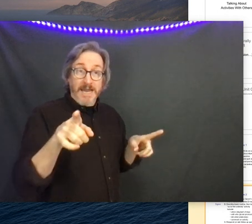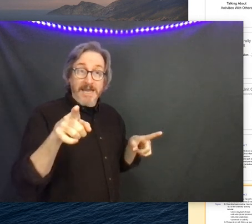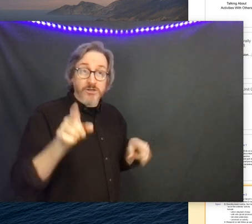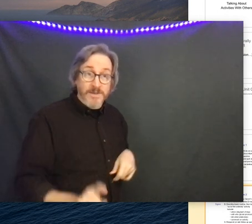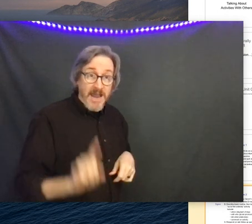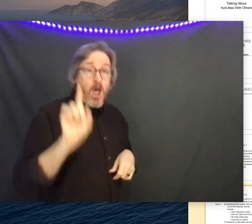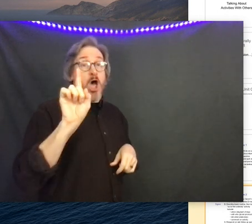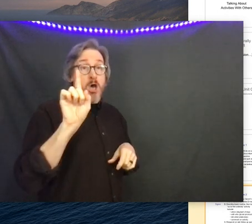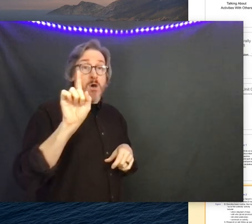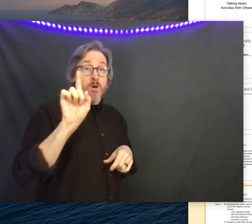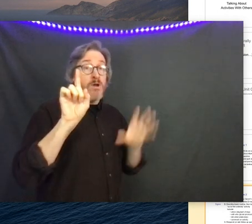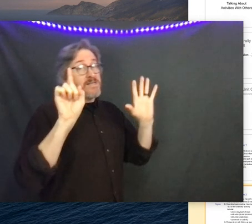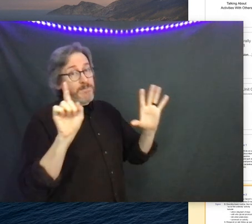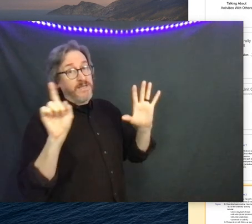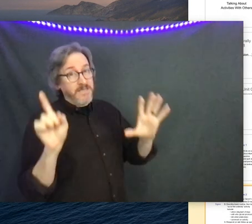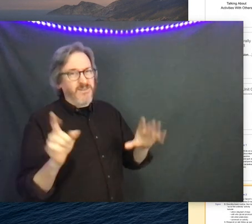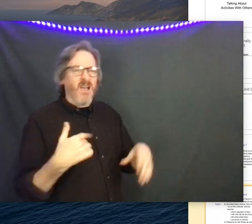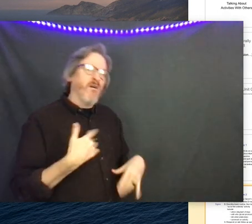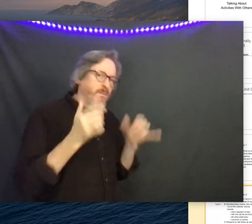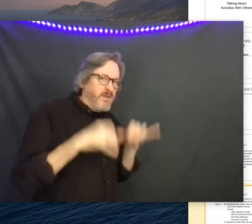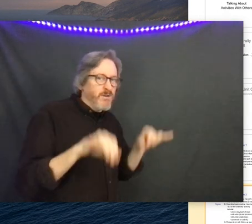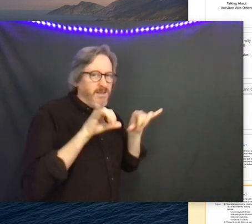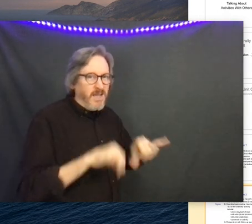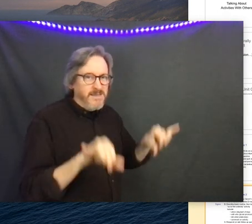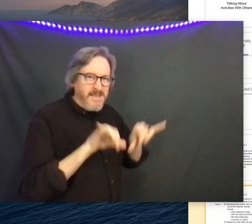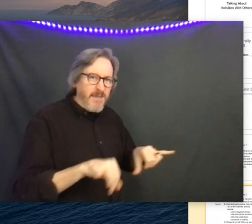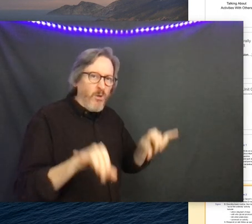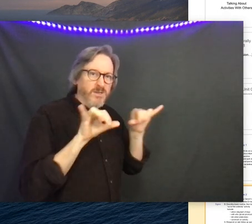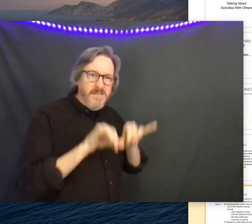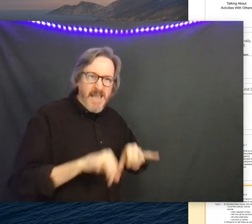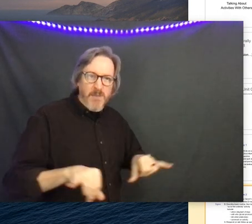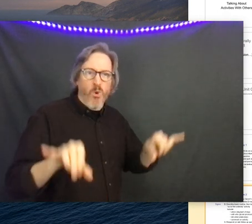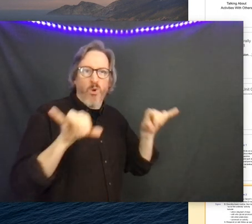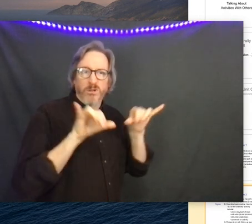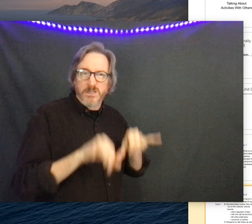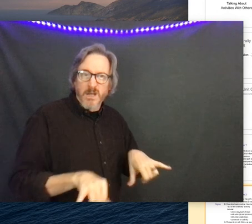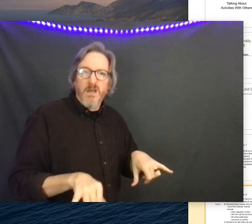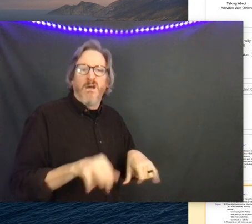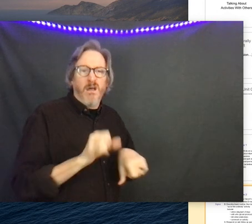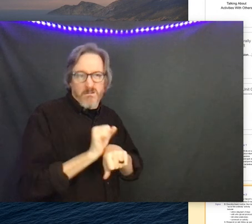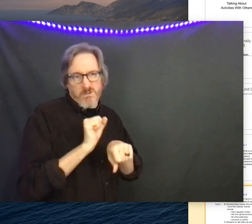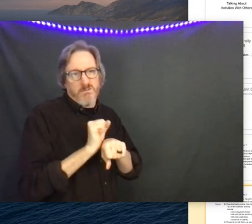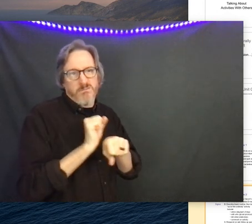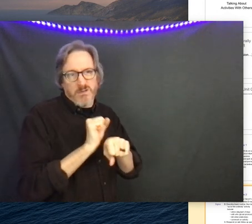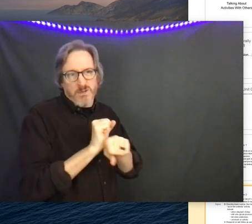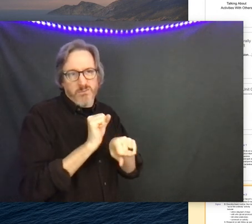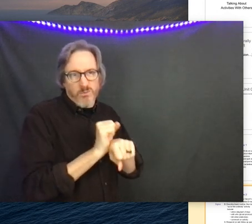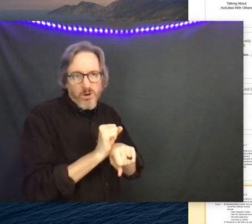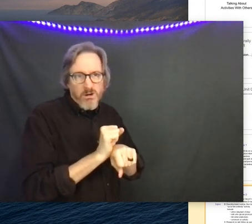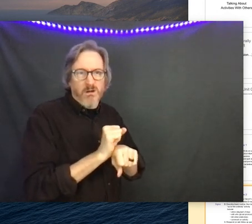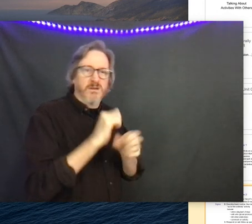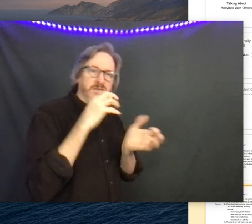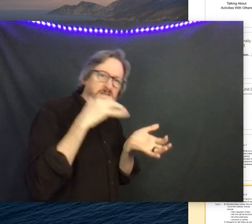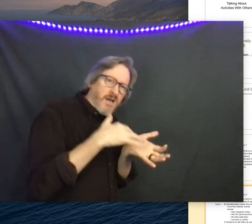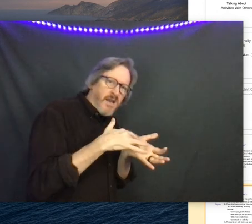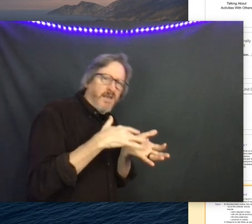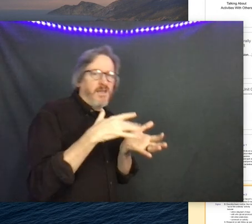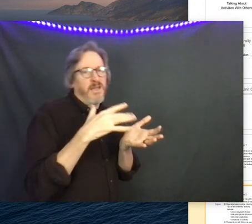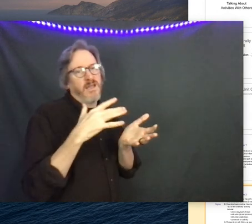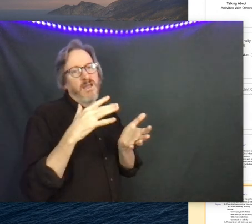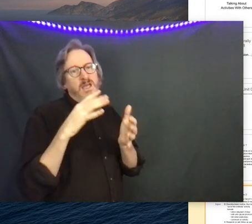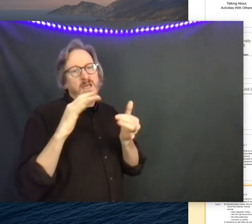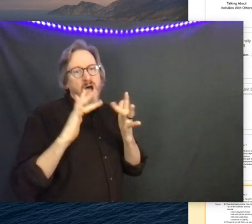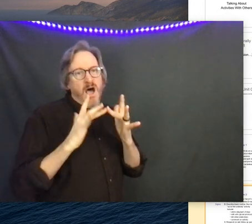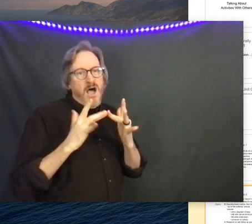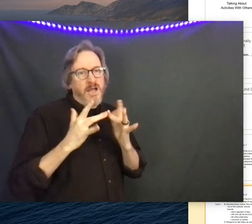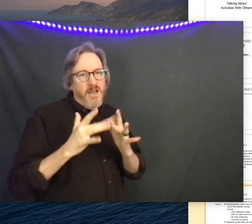routine. And here's where that, something different. Oh, I've been doing this, same old, Work,